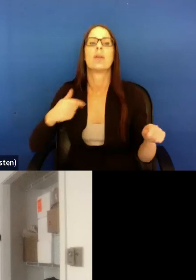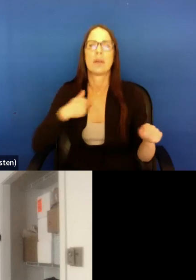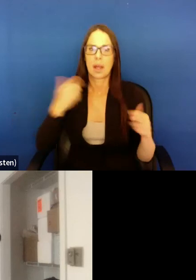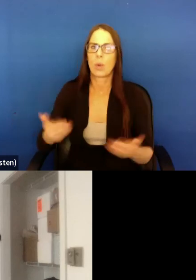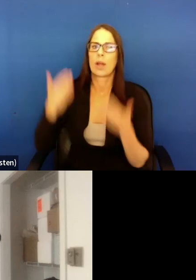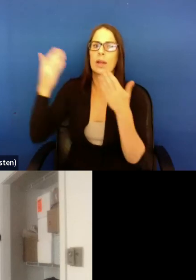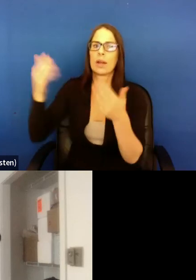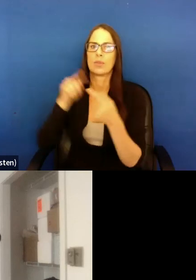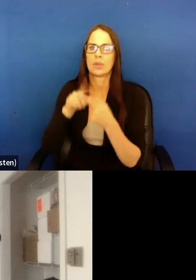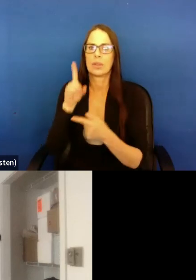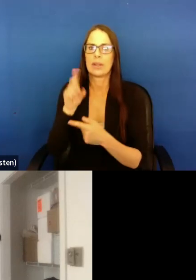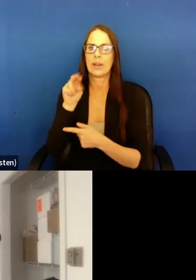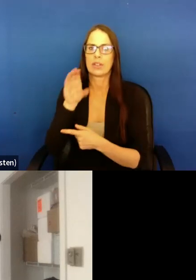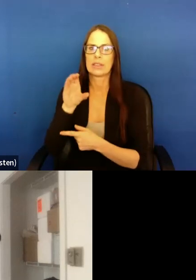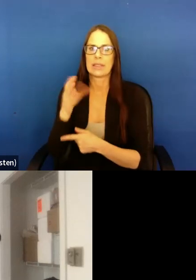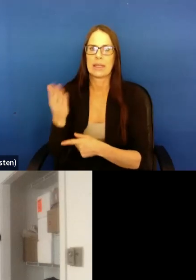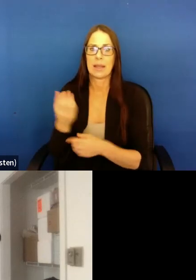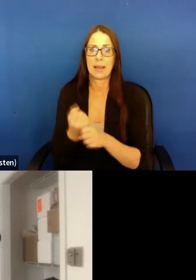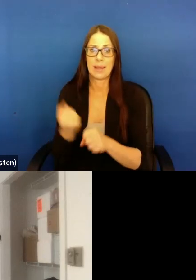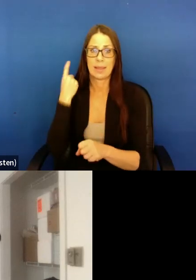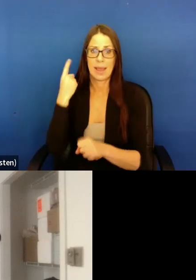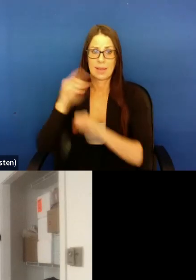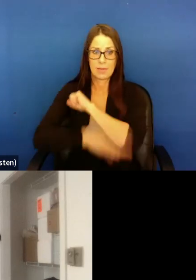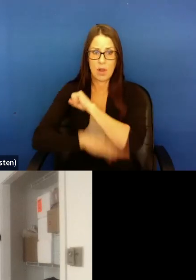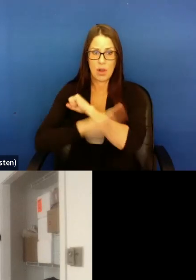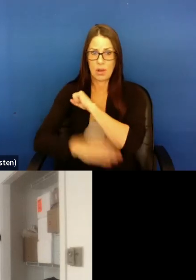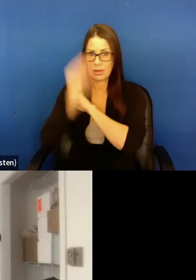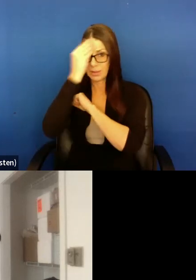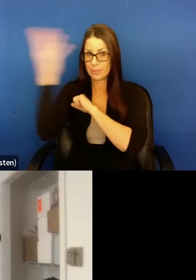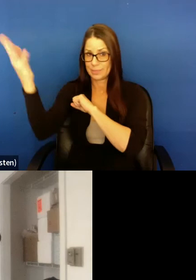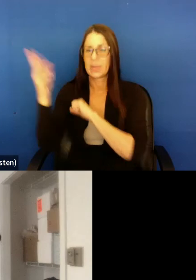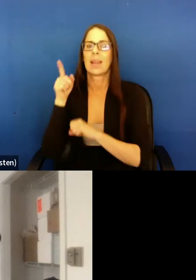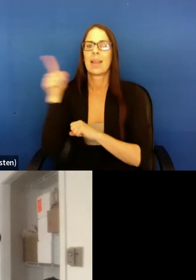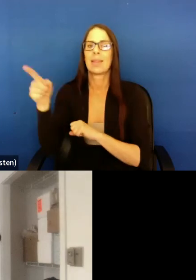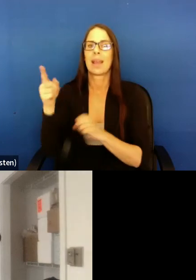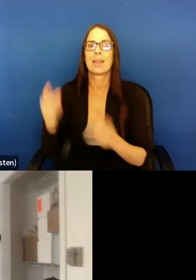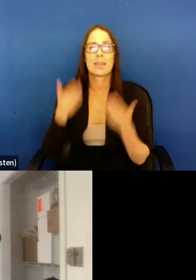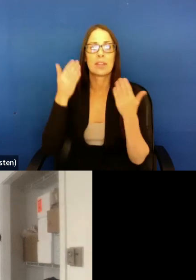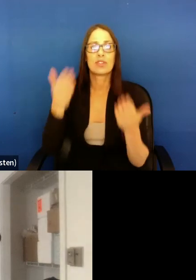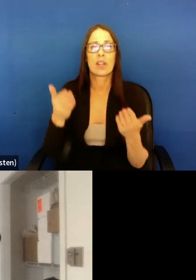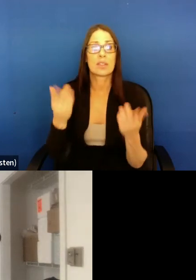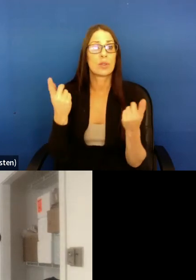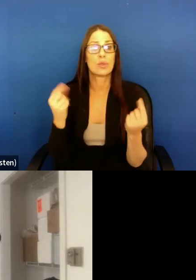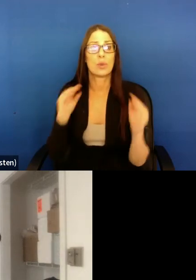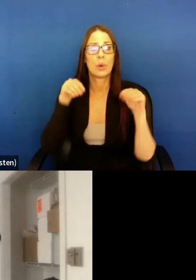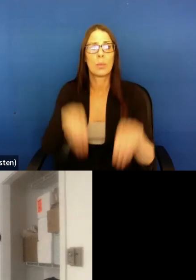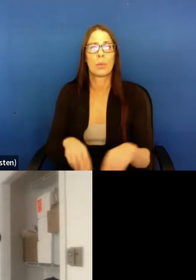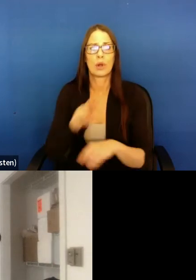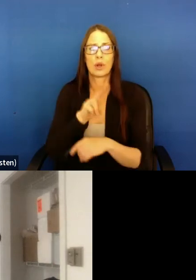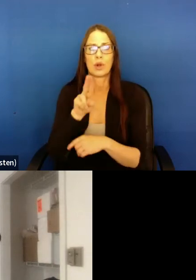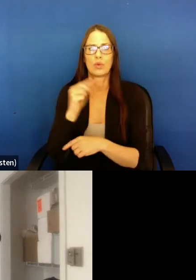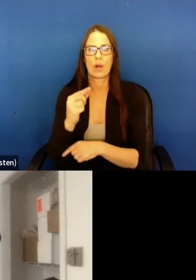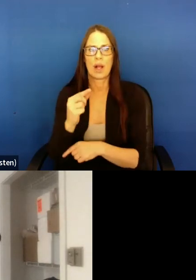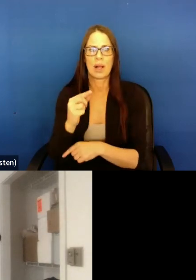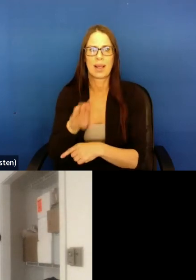the DRC last fall just to bring it to their awareness. And they suggested putting a rug at the bottom. At the